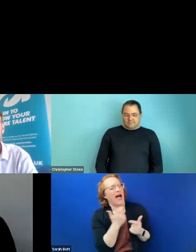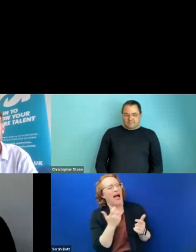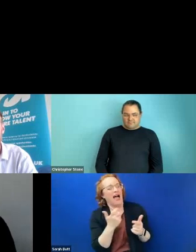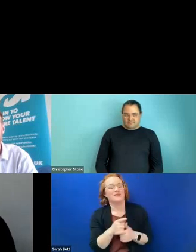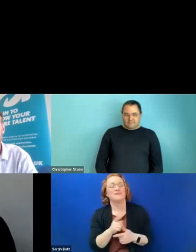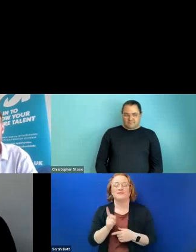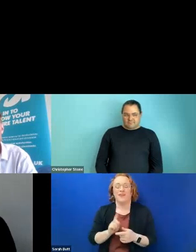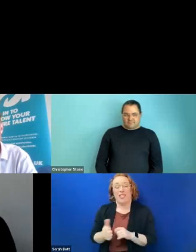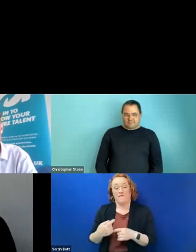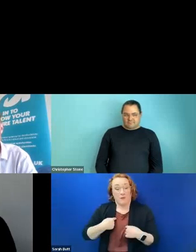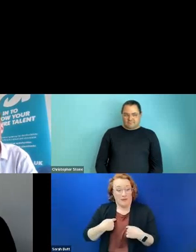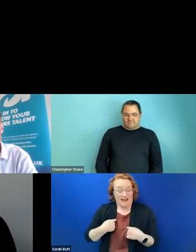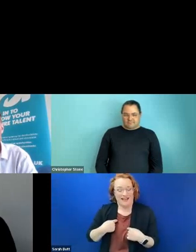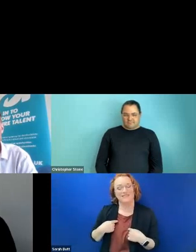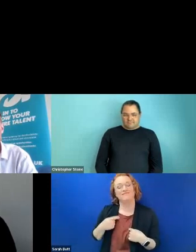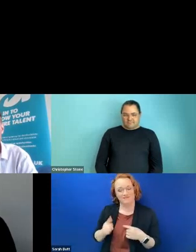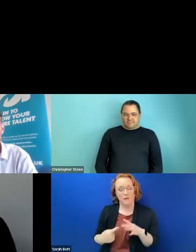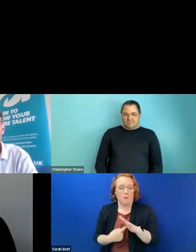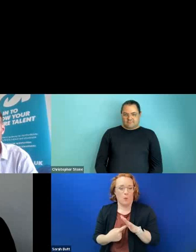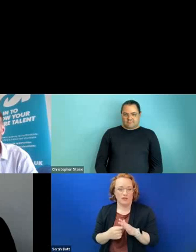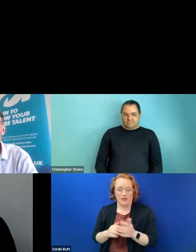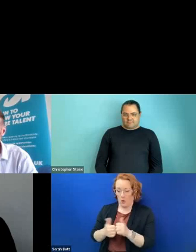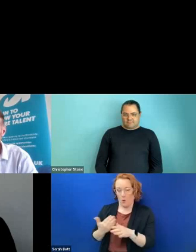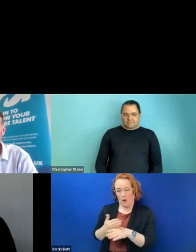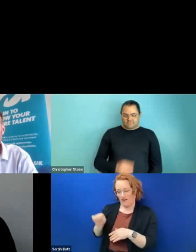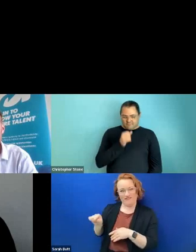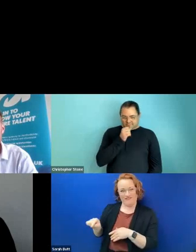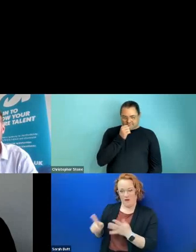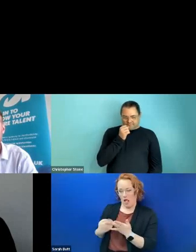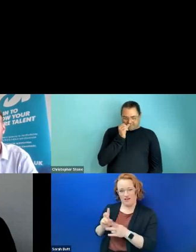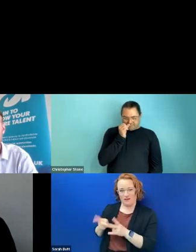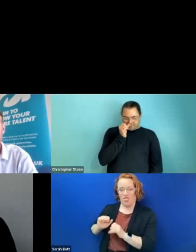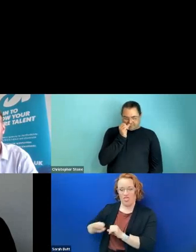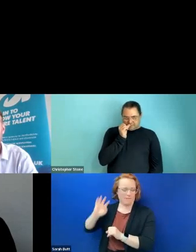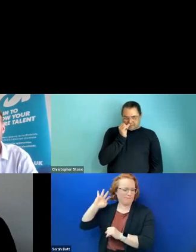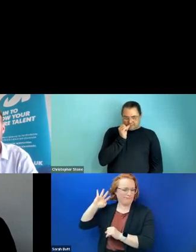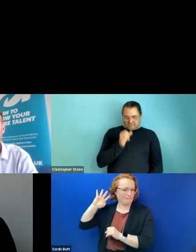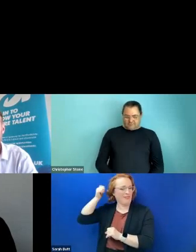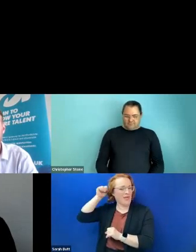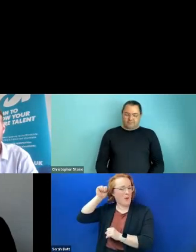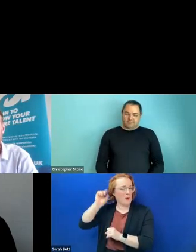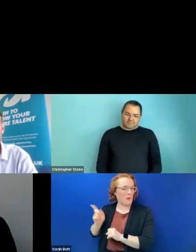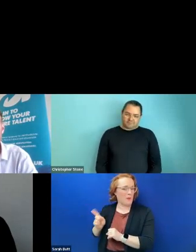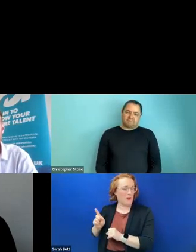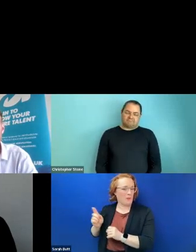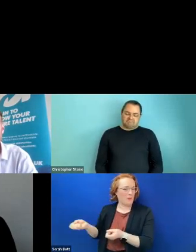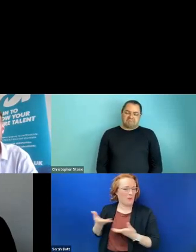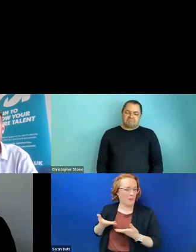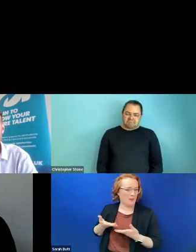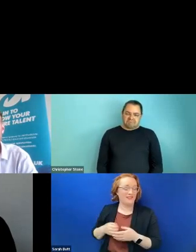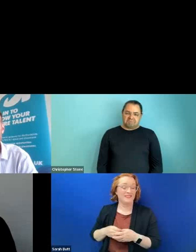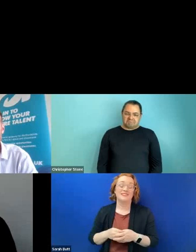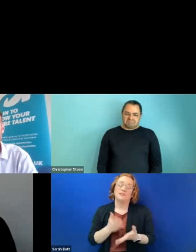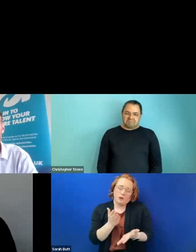So then for me, it's very often important to have a coworker who has that background knowledge. Yeah. So often you